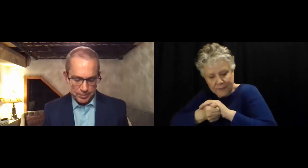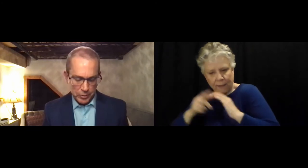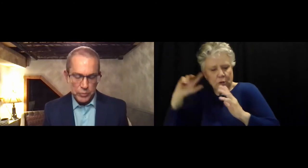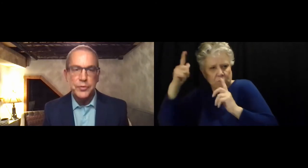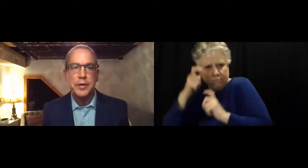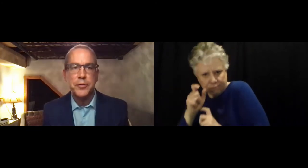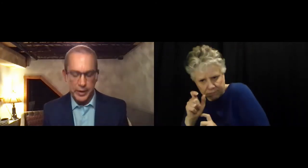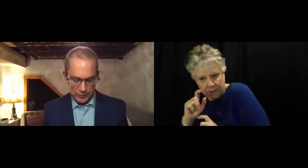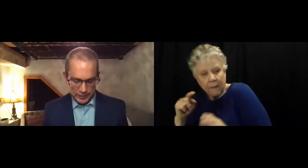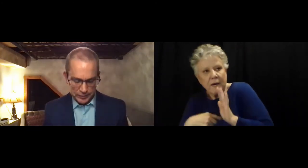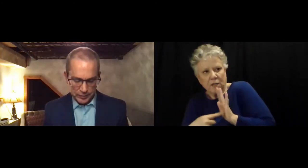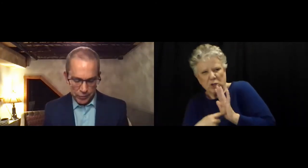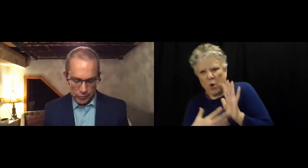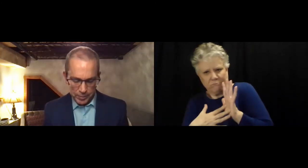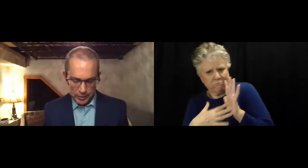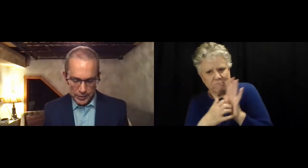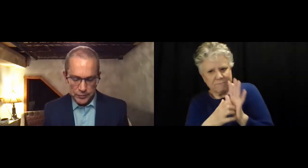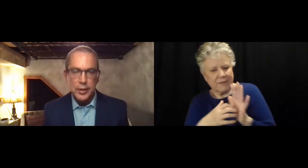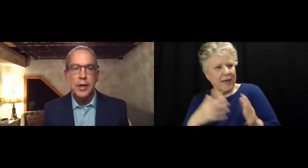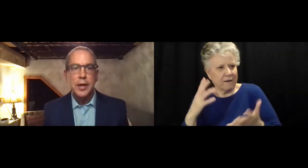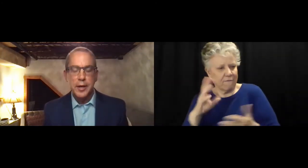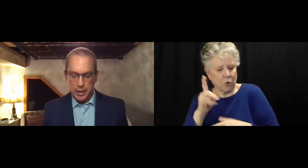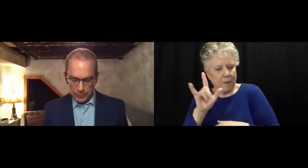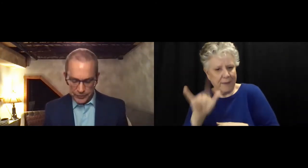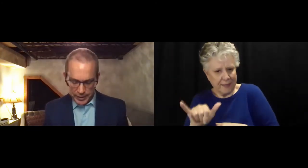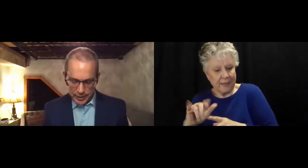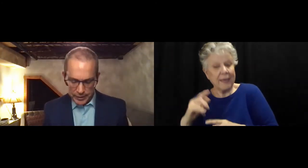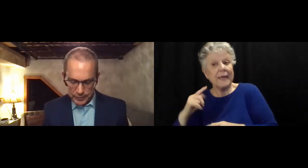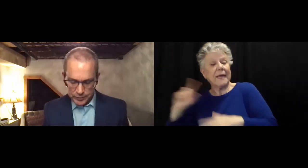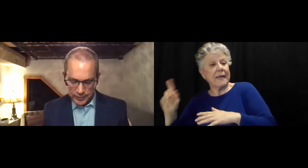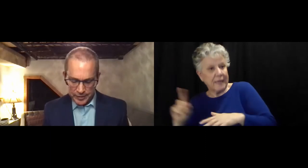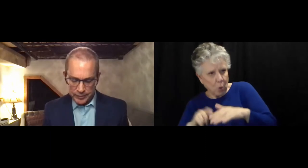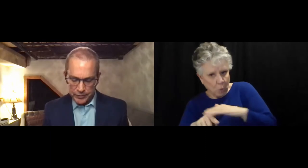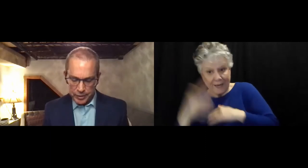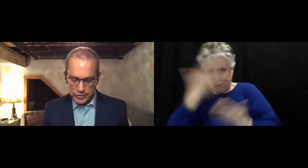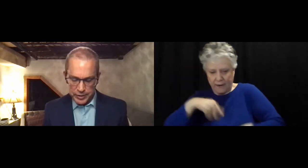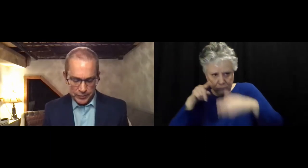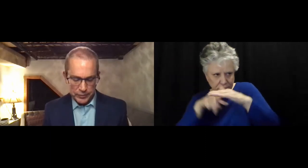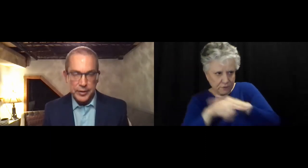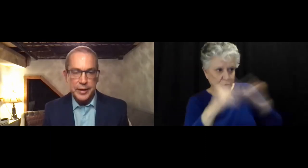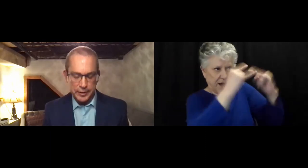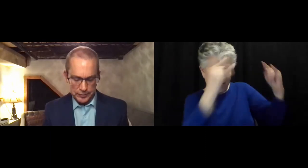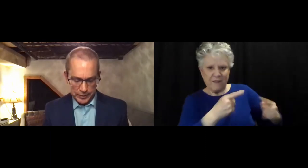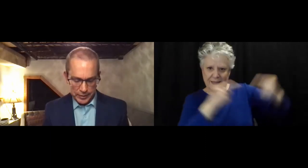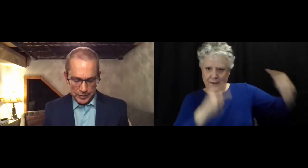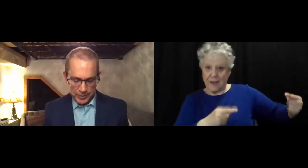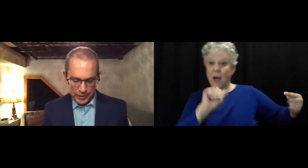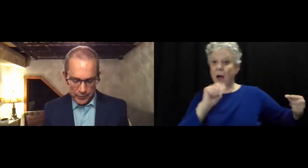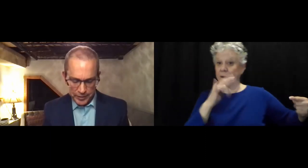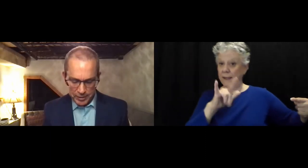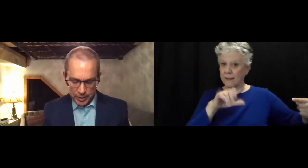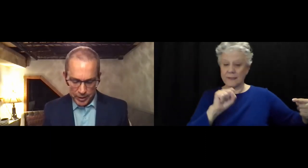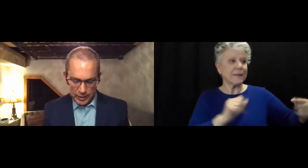and exposed in his frailties and vulnerabilities, comes at night to the tent of his arch nemesis Achilles to